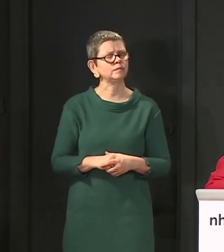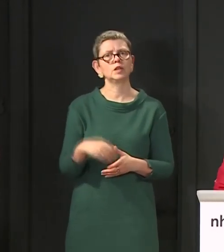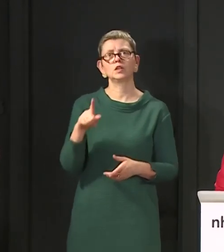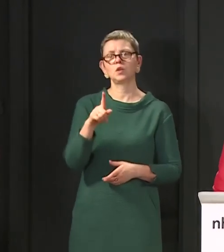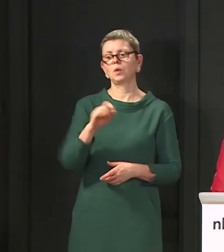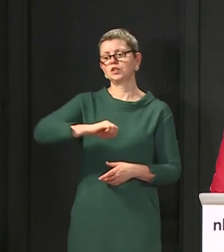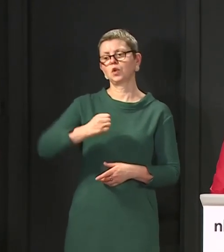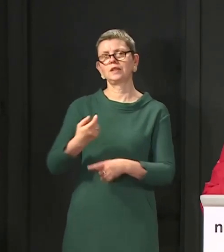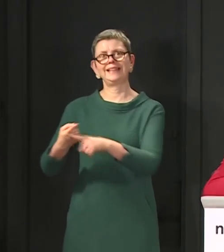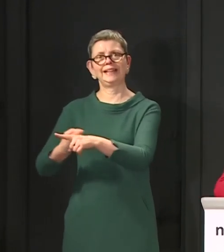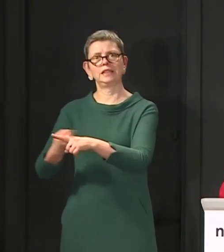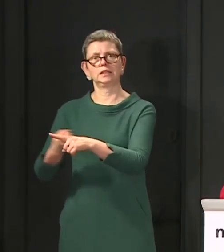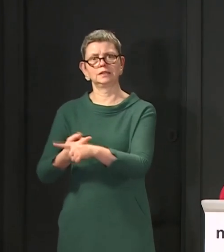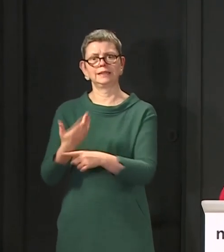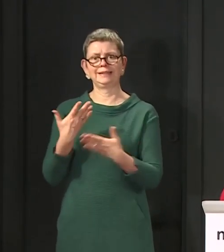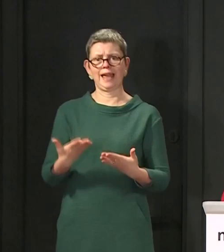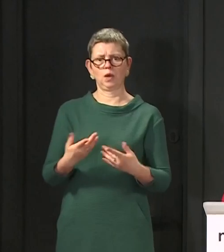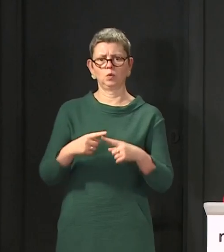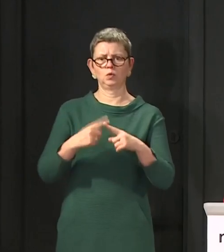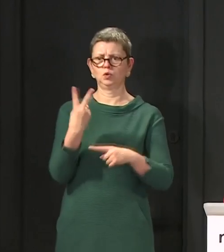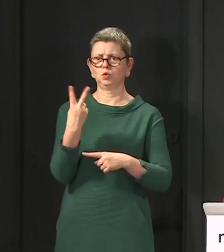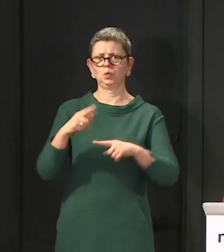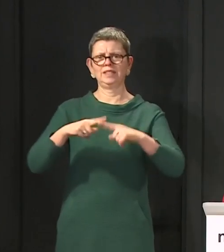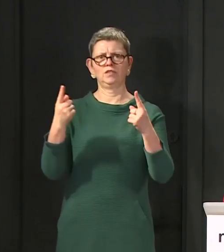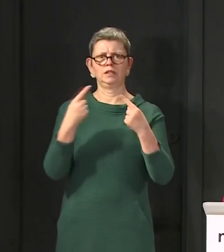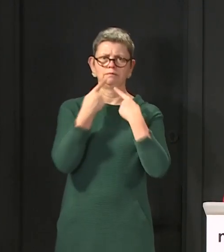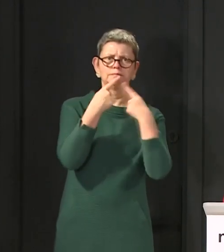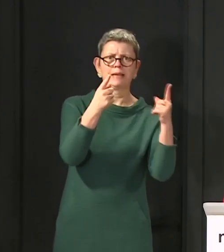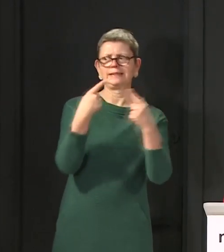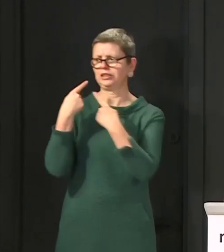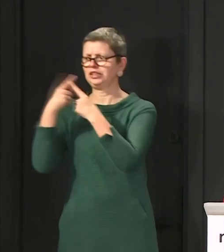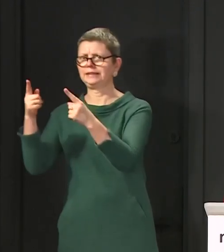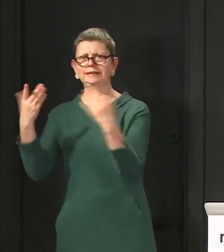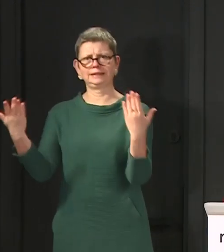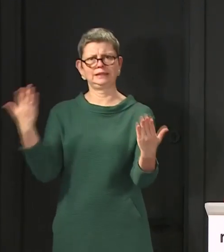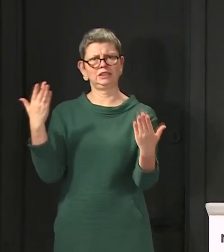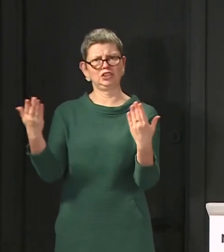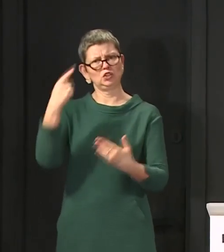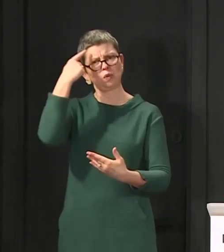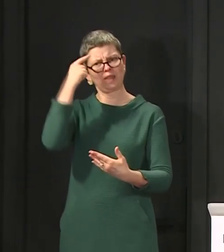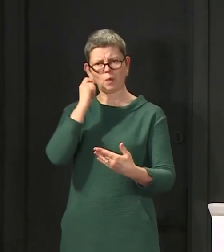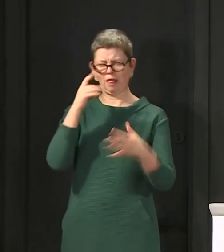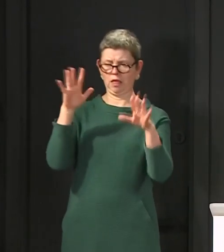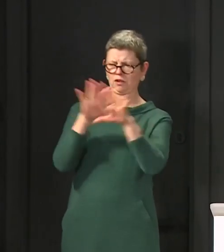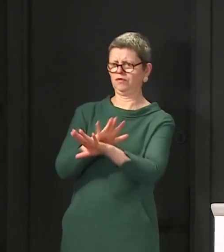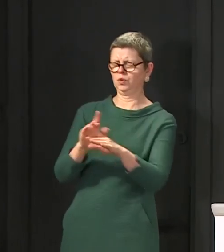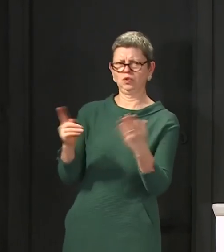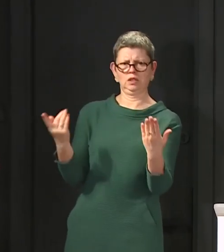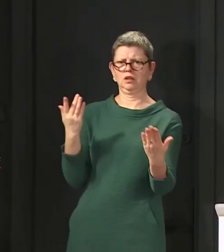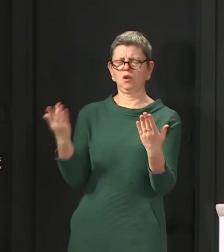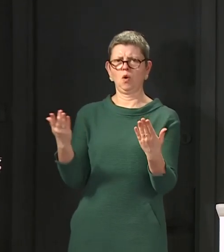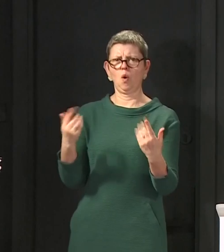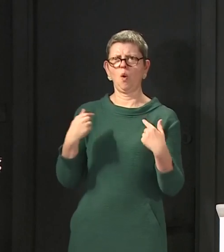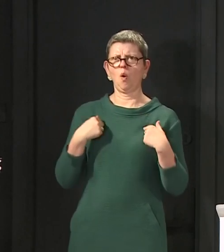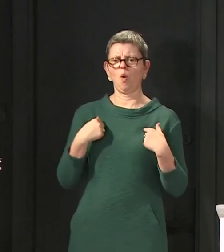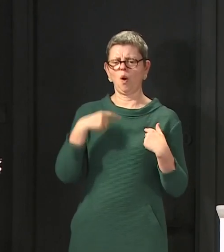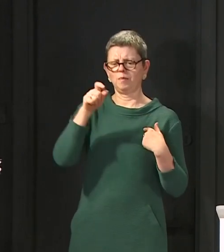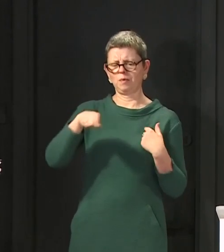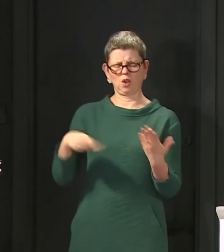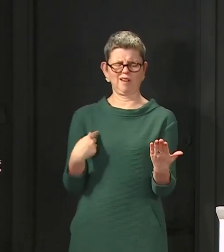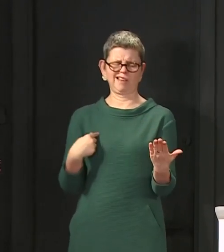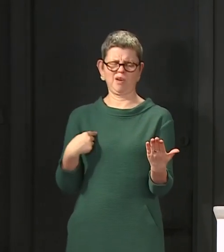Now have two different messages. How concerned are you that this will cause confusion and could lead to people taking their own decisions and what